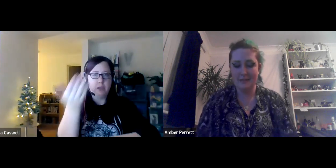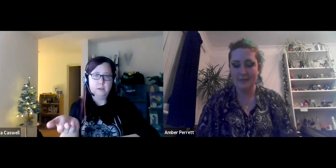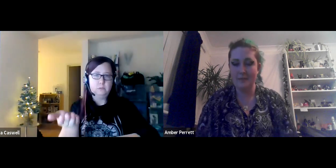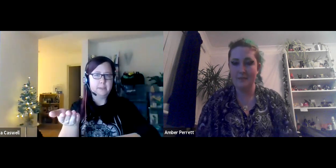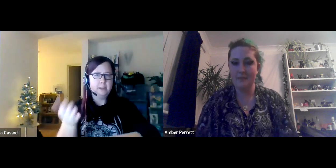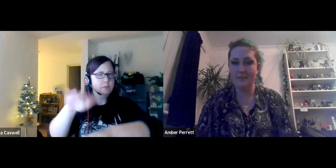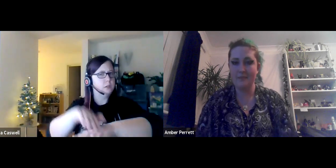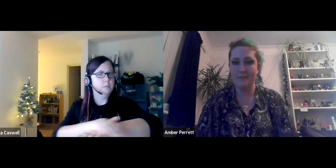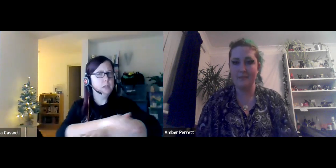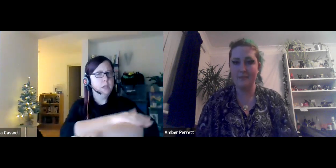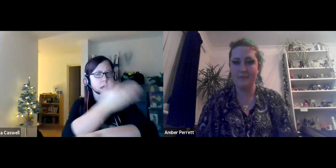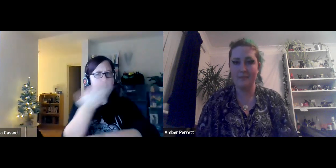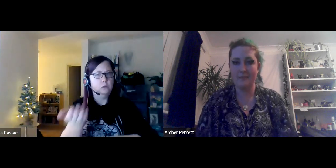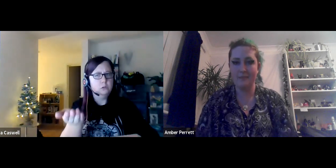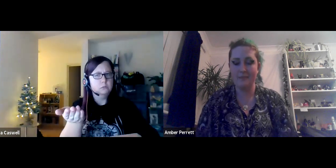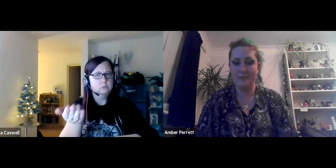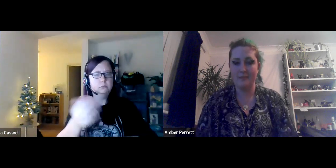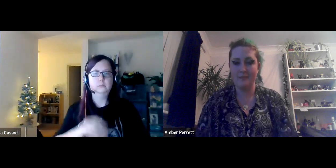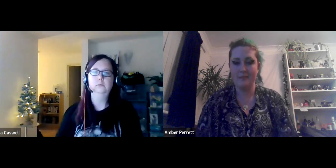out like that? So how long?